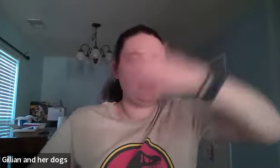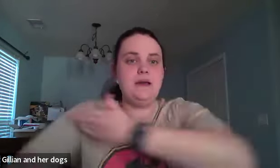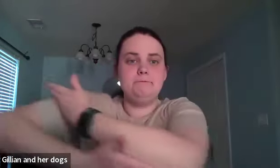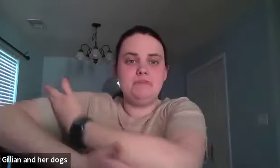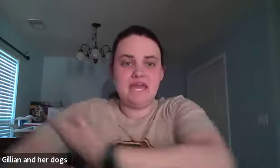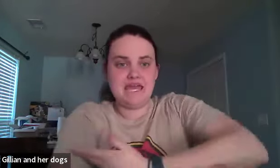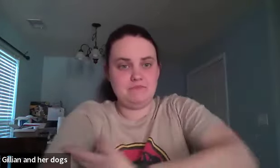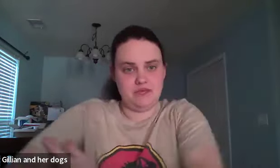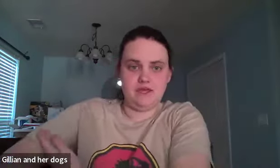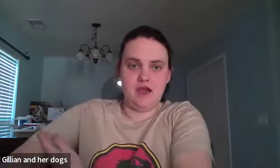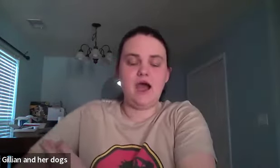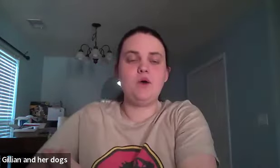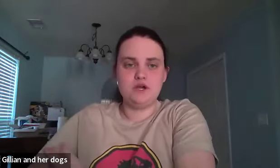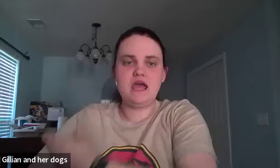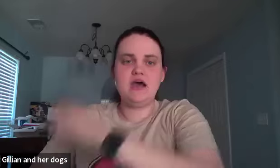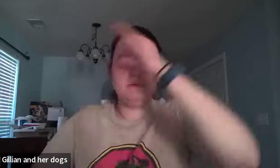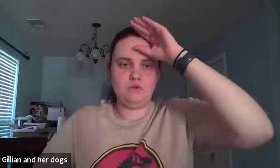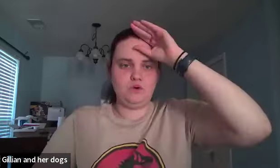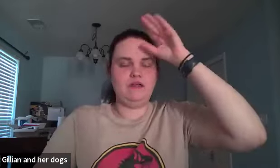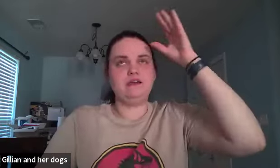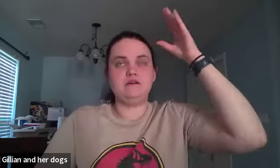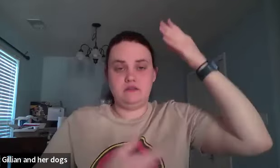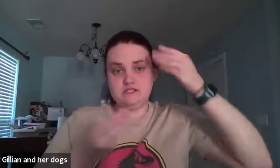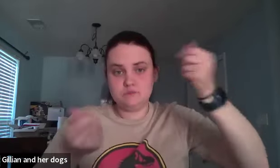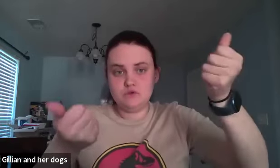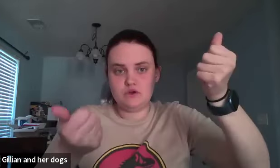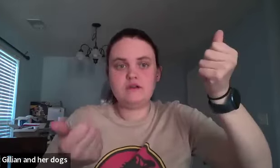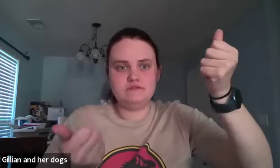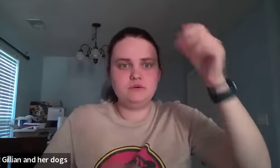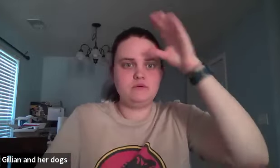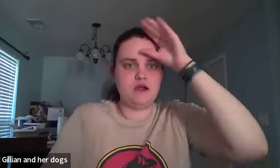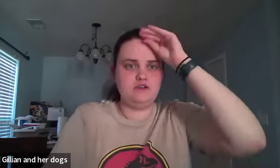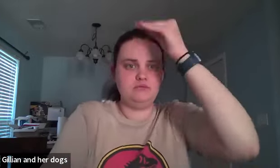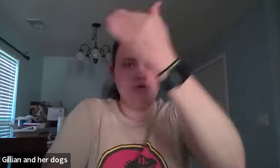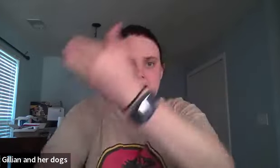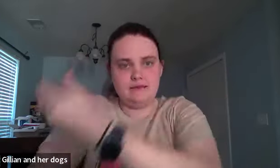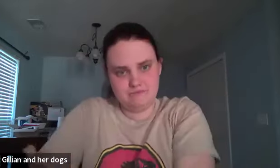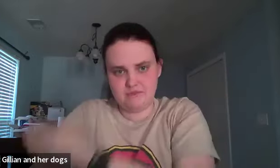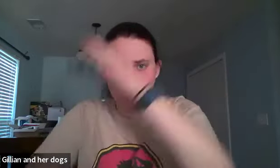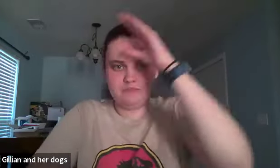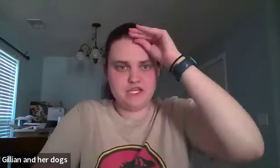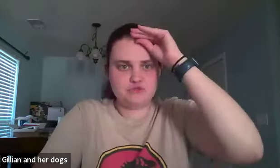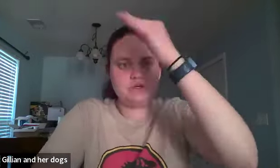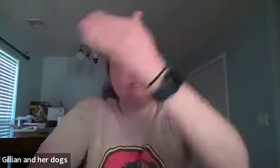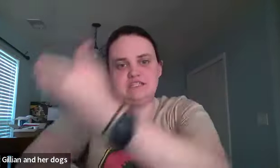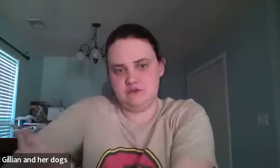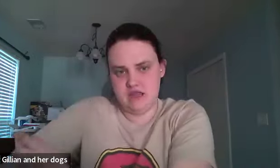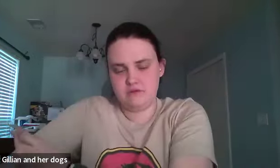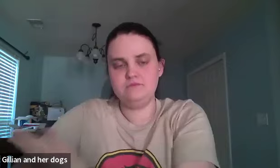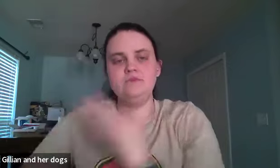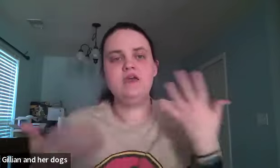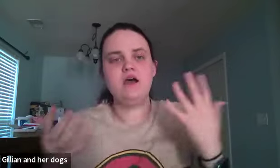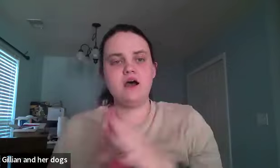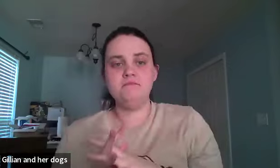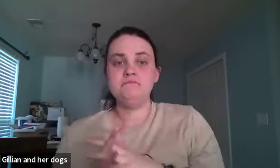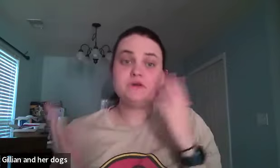boy, baby. I would have it more like smoother and fluid where I do boy, baby, like pinch once and go down. But